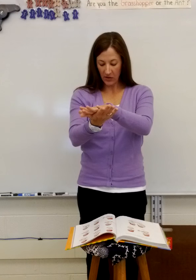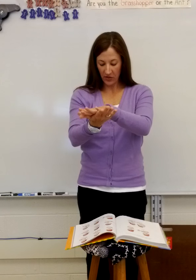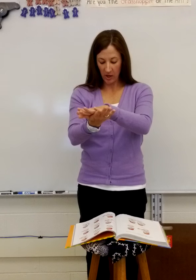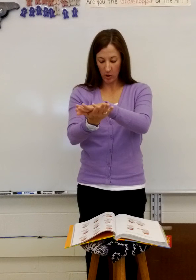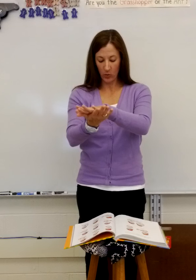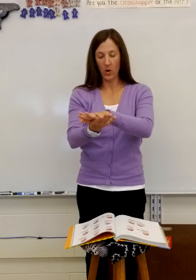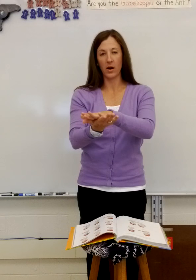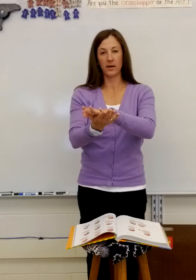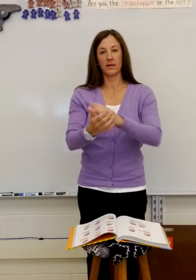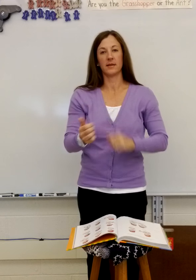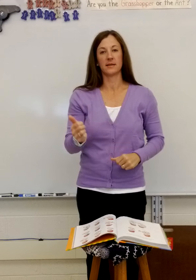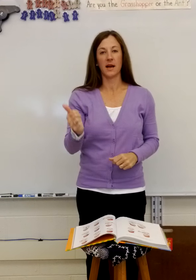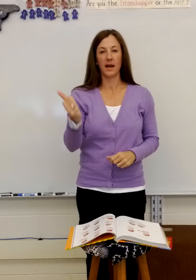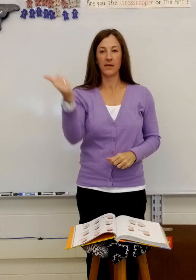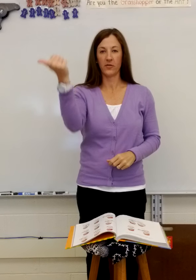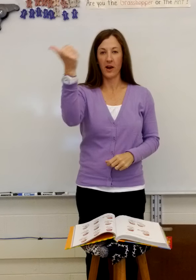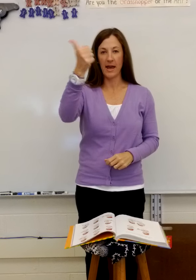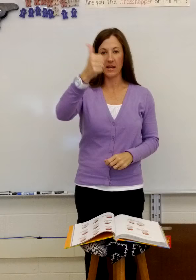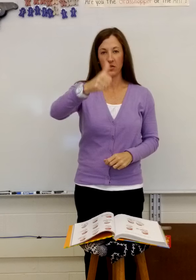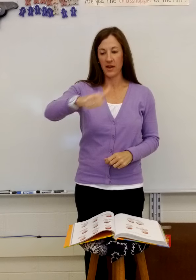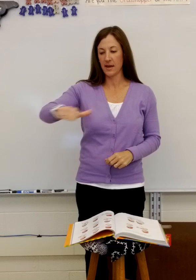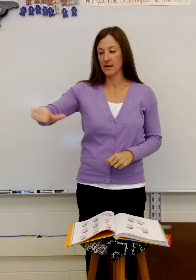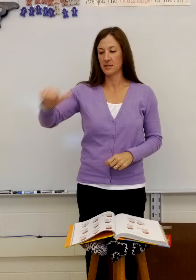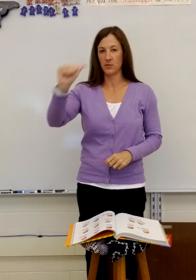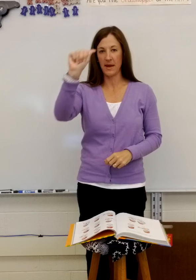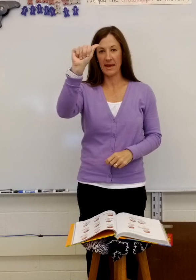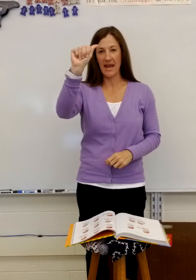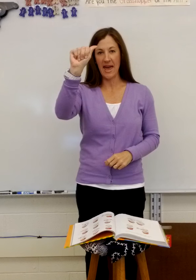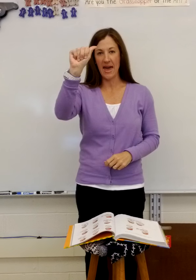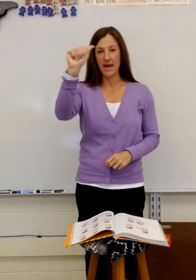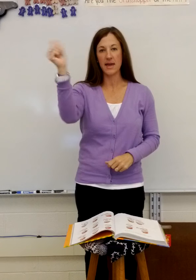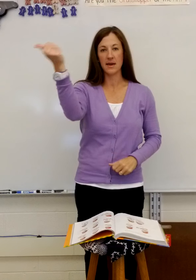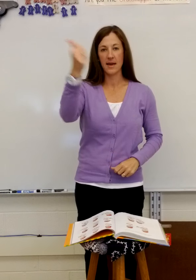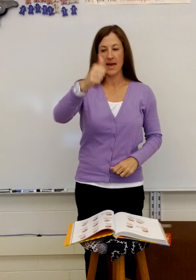anything you want. The sign for anything is you make an A.